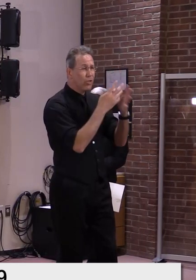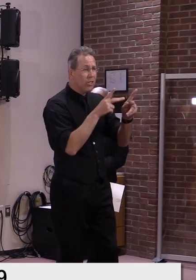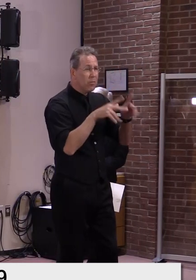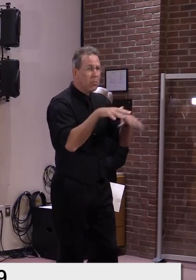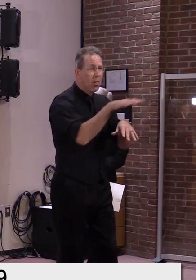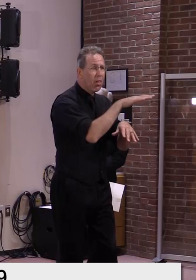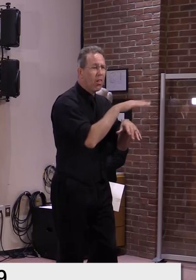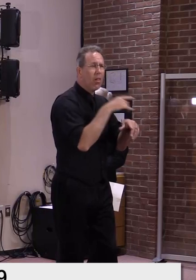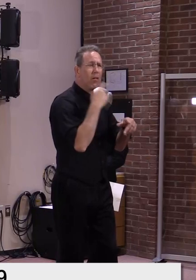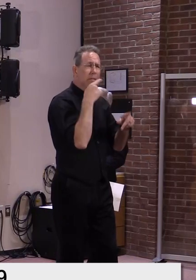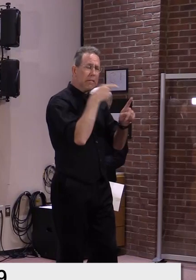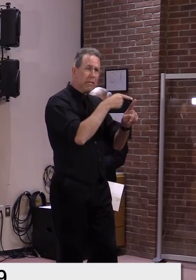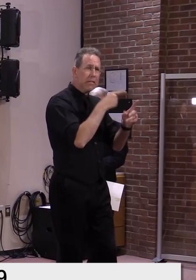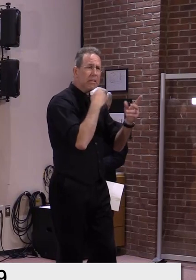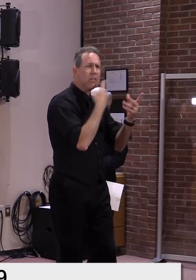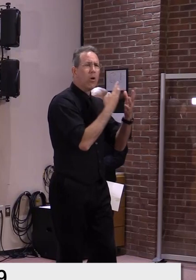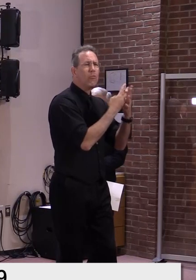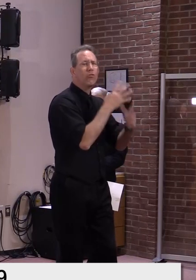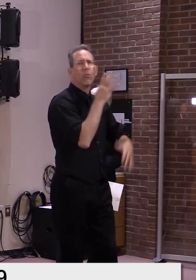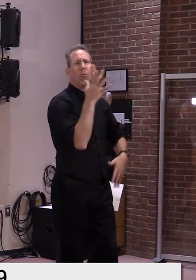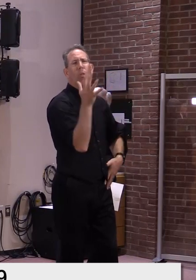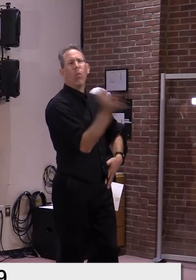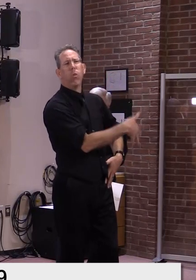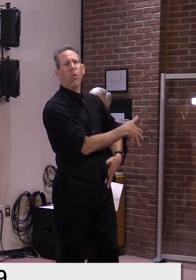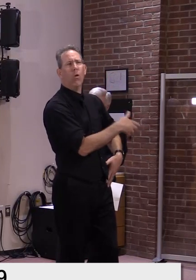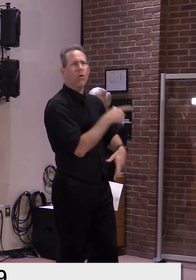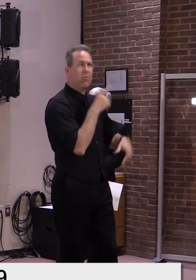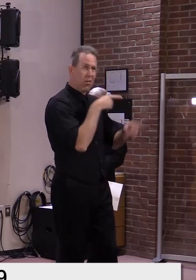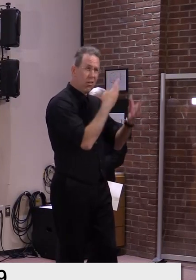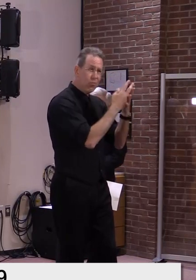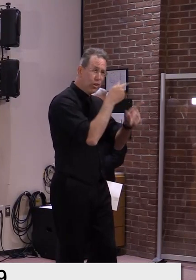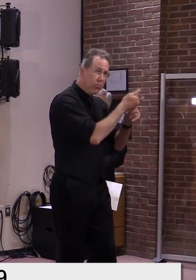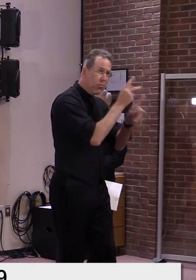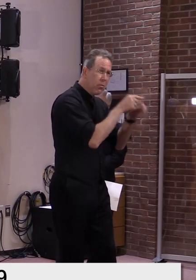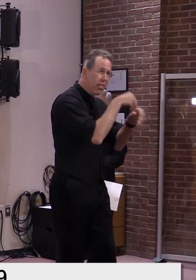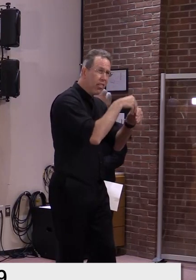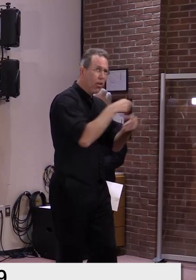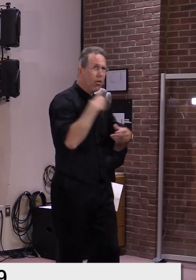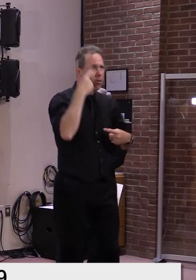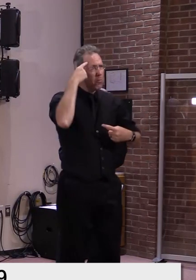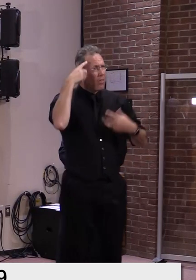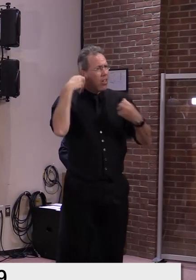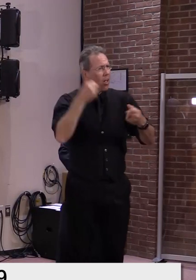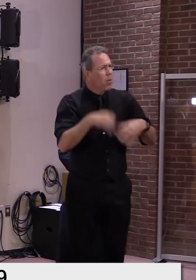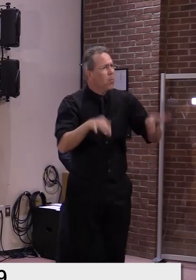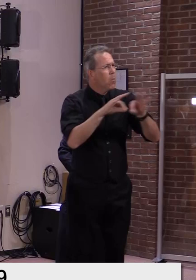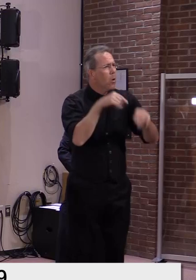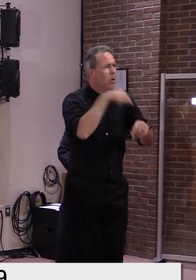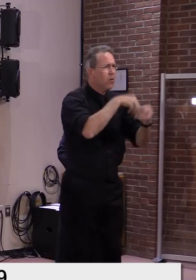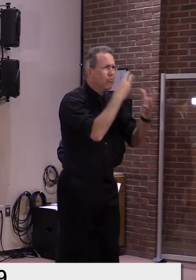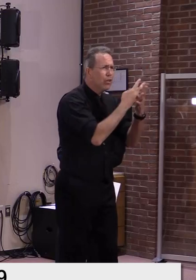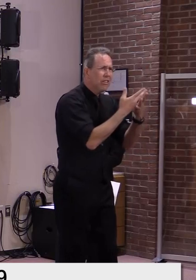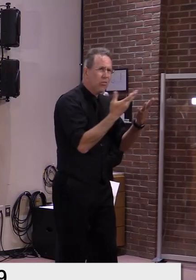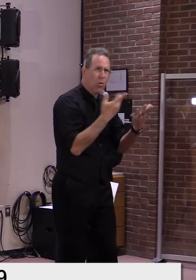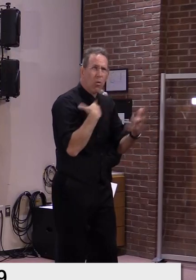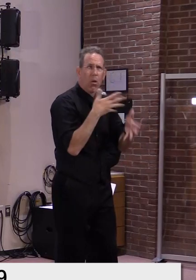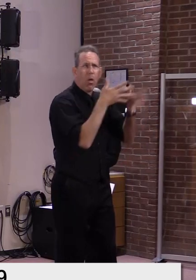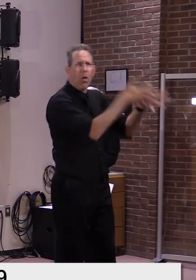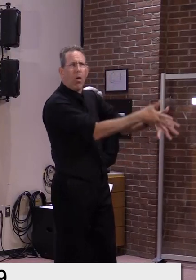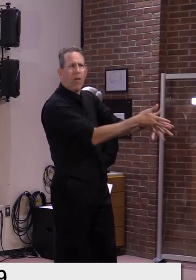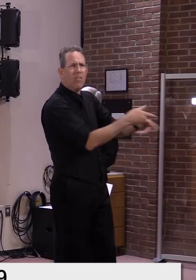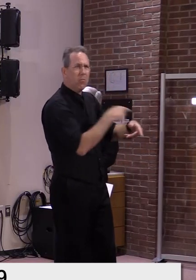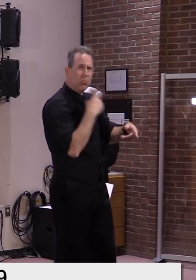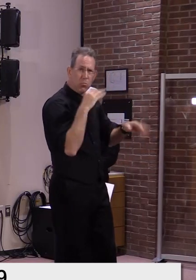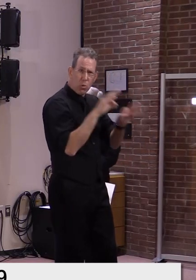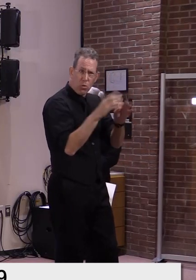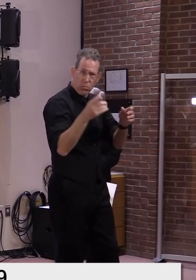increased pressure of being imprisoned in prison? Yeah, I have a lot of